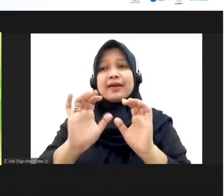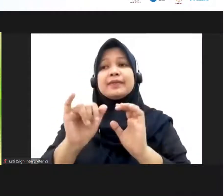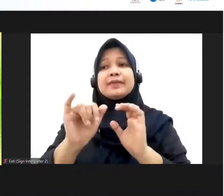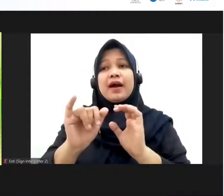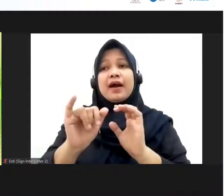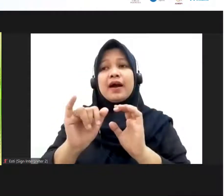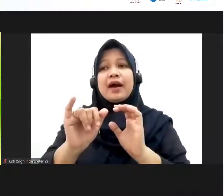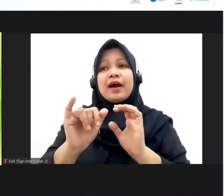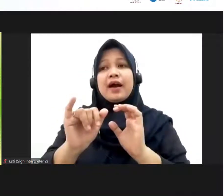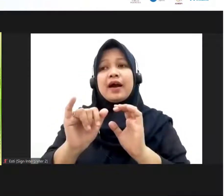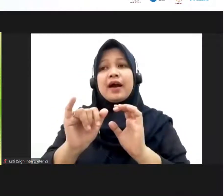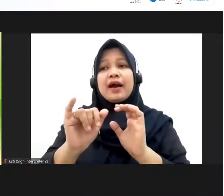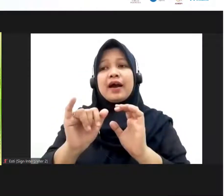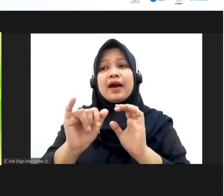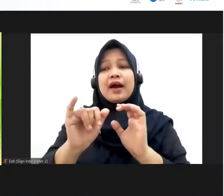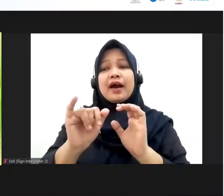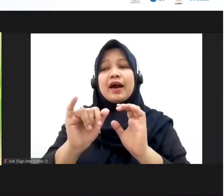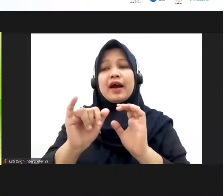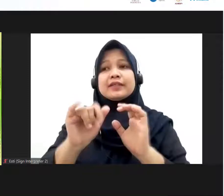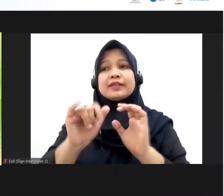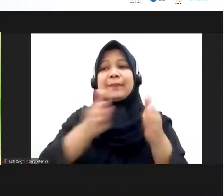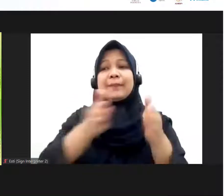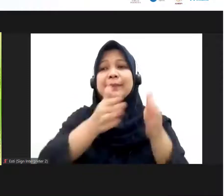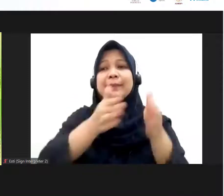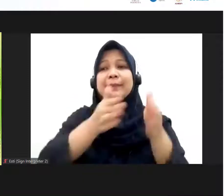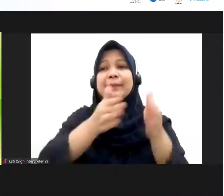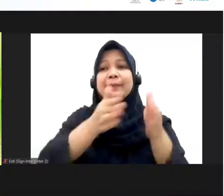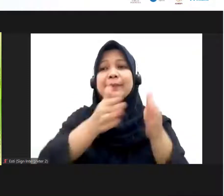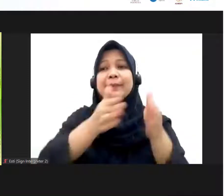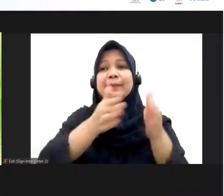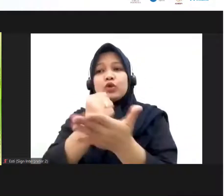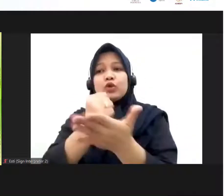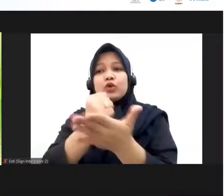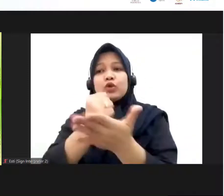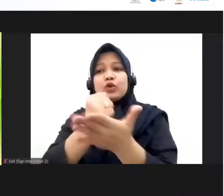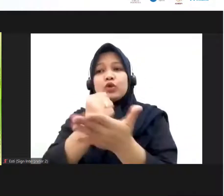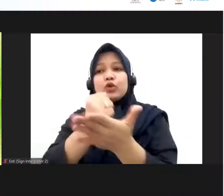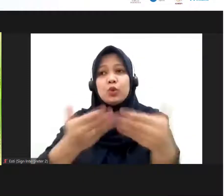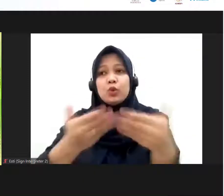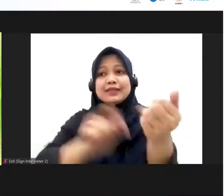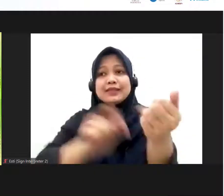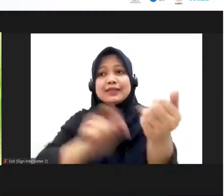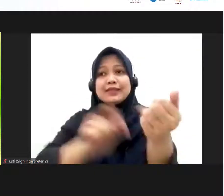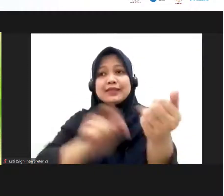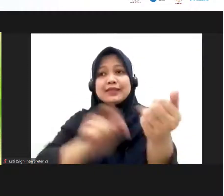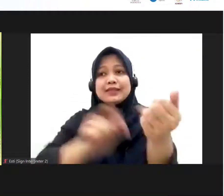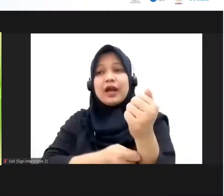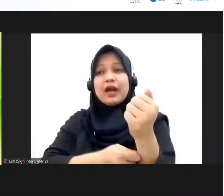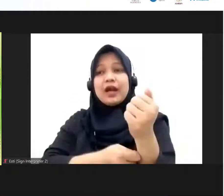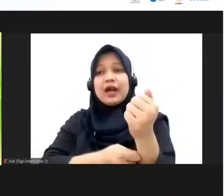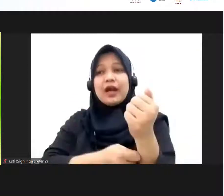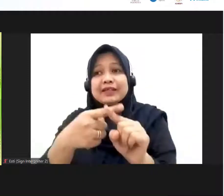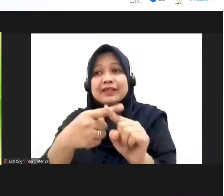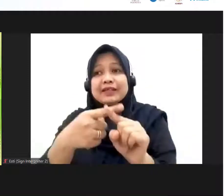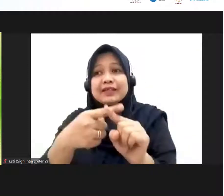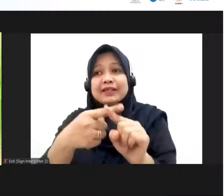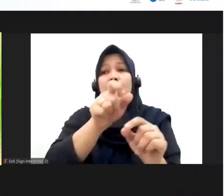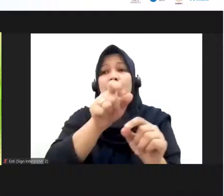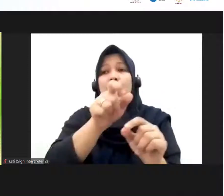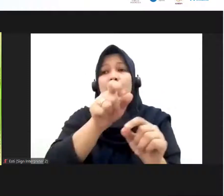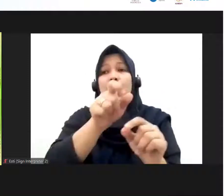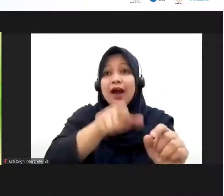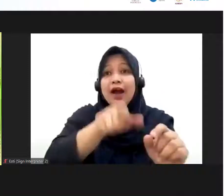to the crisis. So we have the district administration, we have the focal point for the camp-based